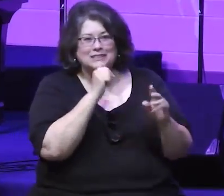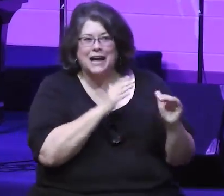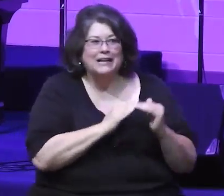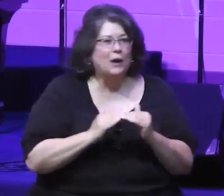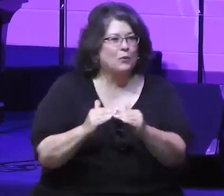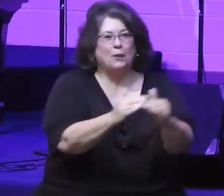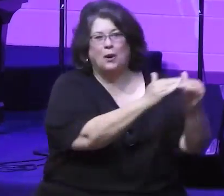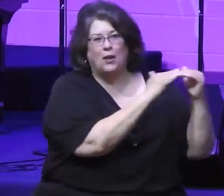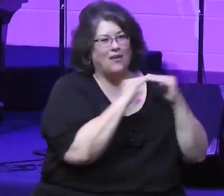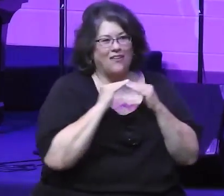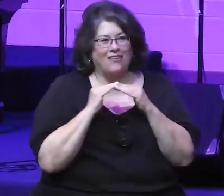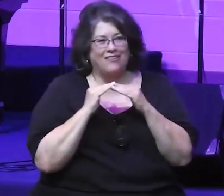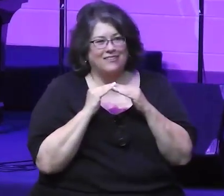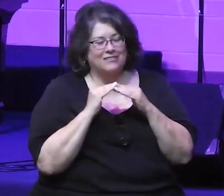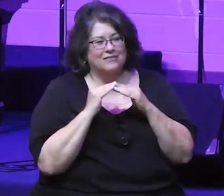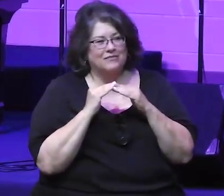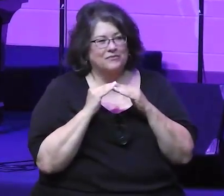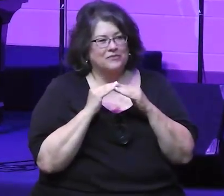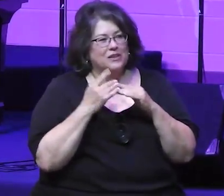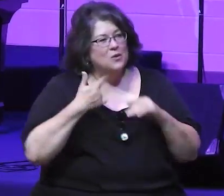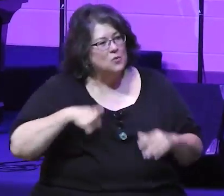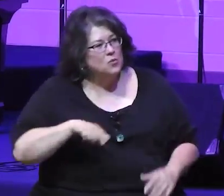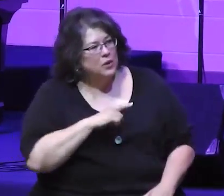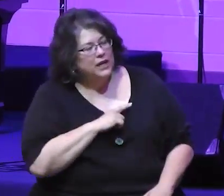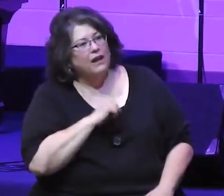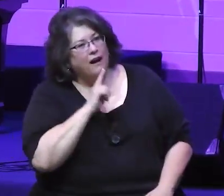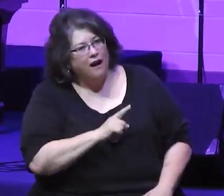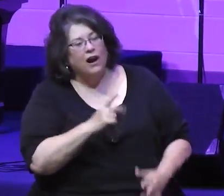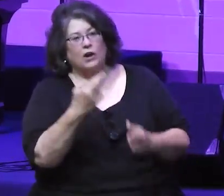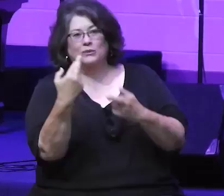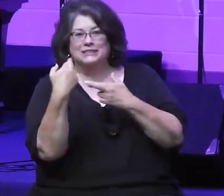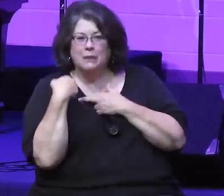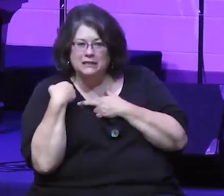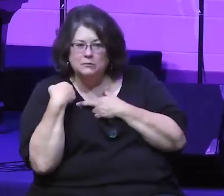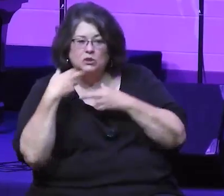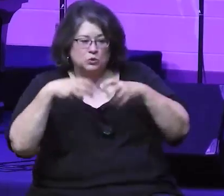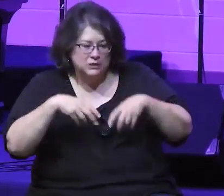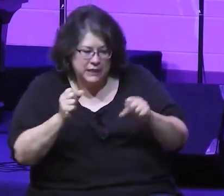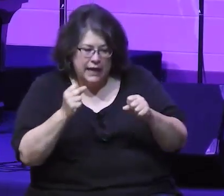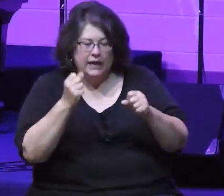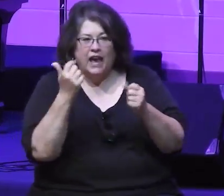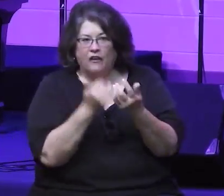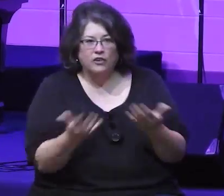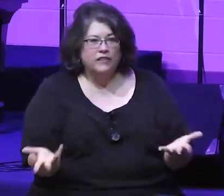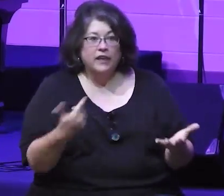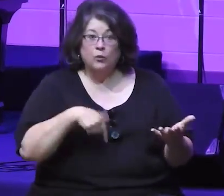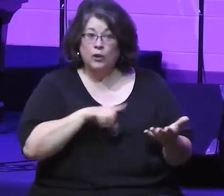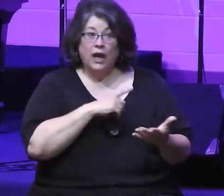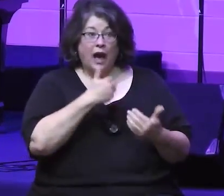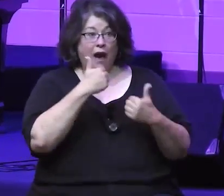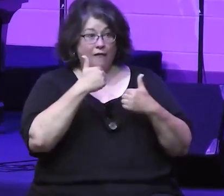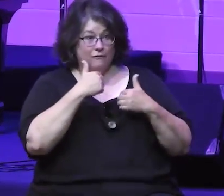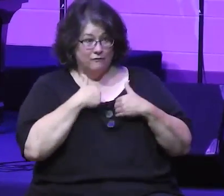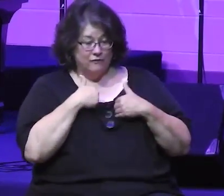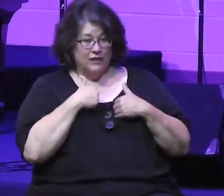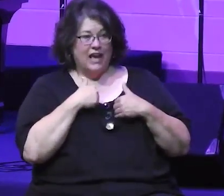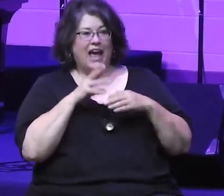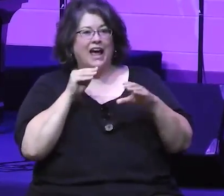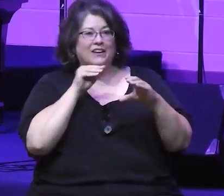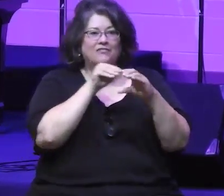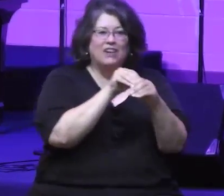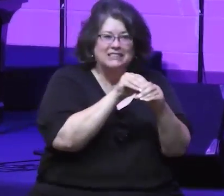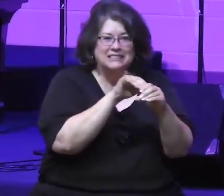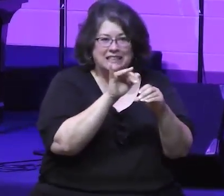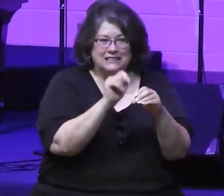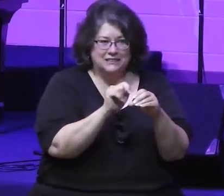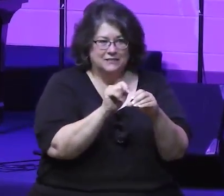of we all are responsible to take what we have and invest it equally, it assumes that there's a fairness, and it